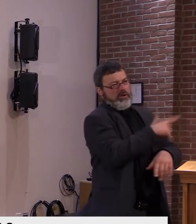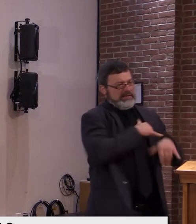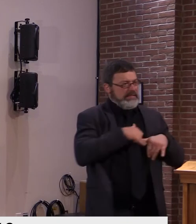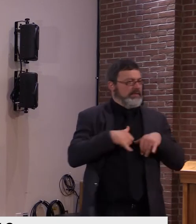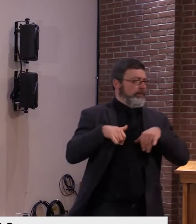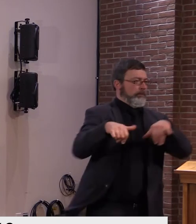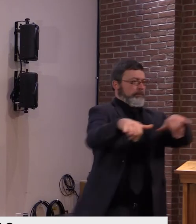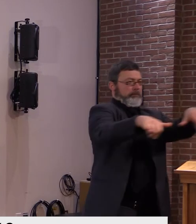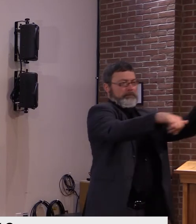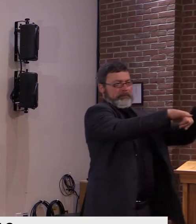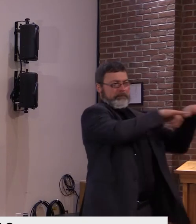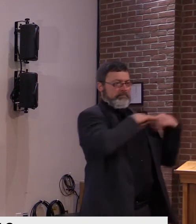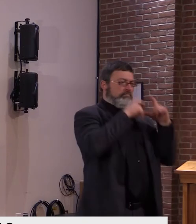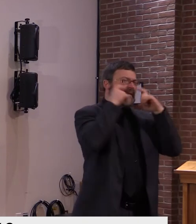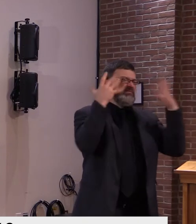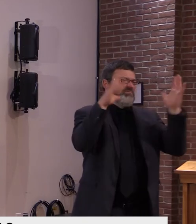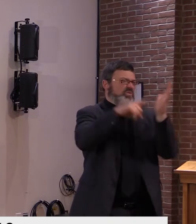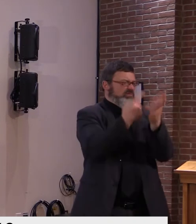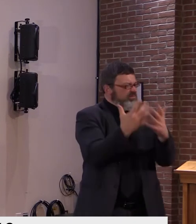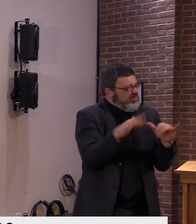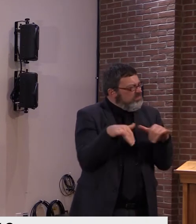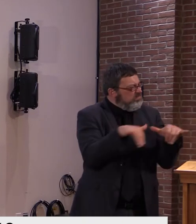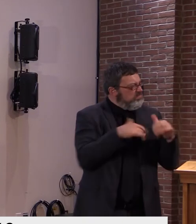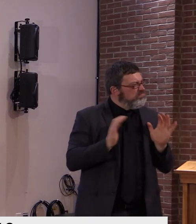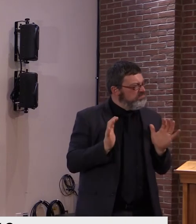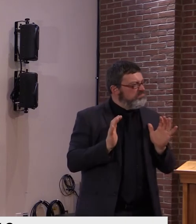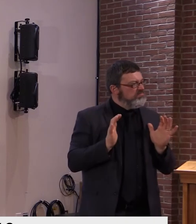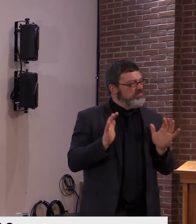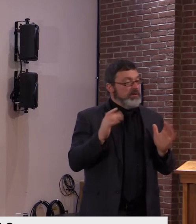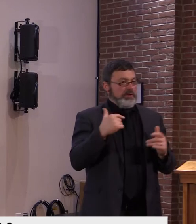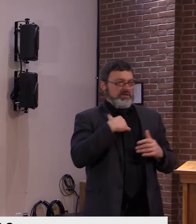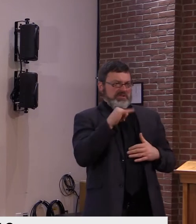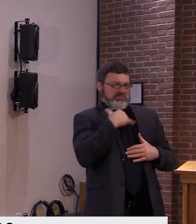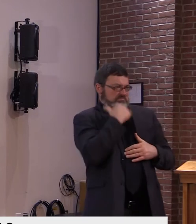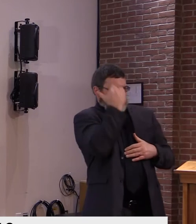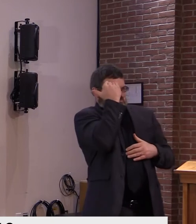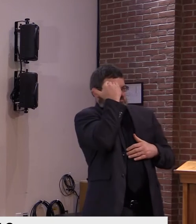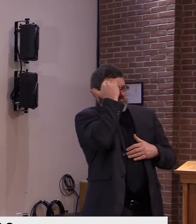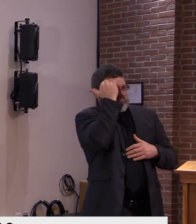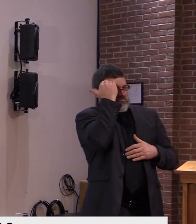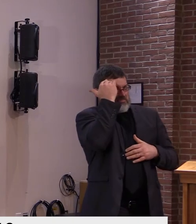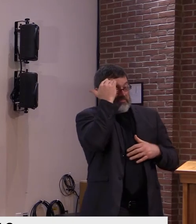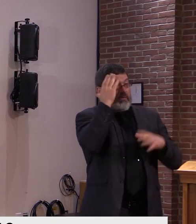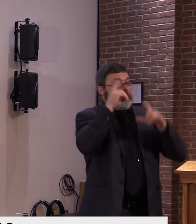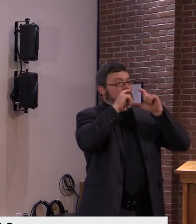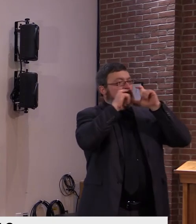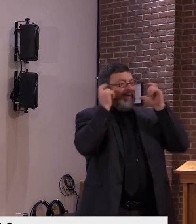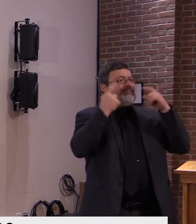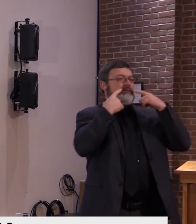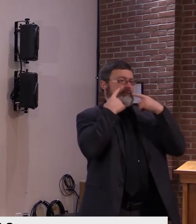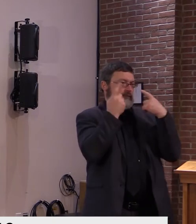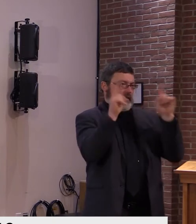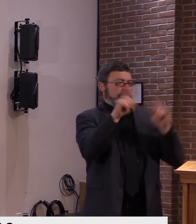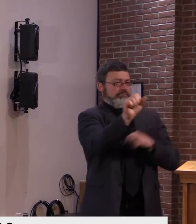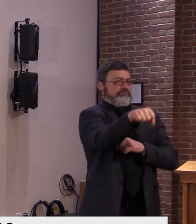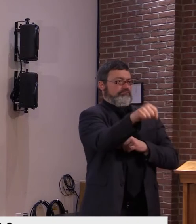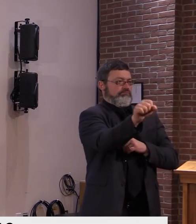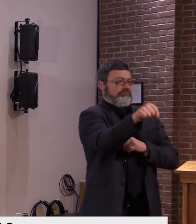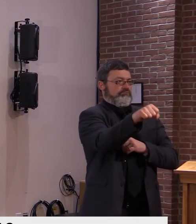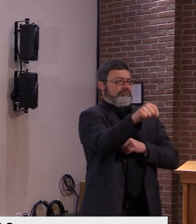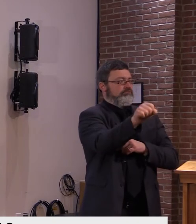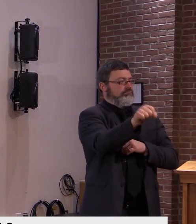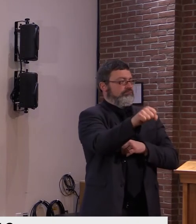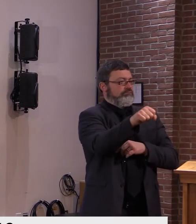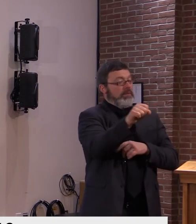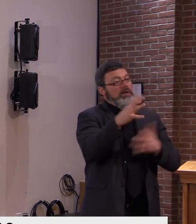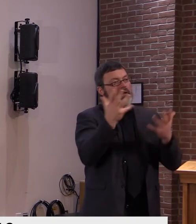of the virus being what it is, it would be premature for people who have had an infection that was documented to